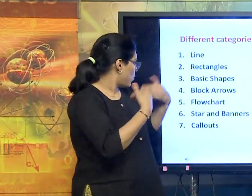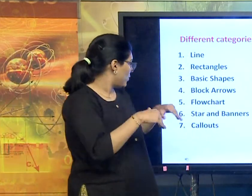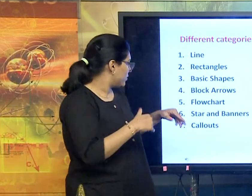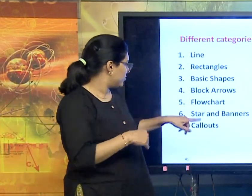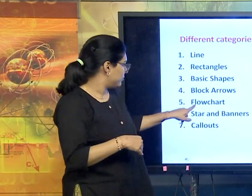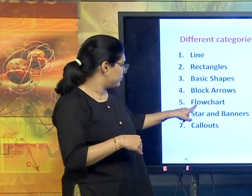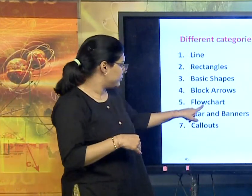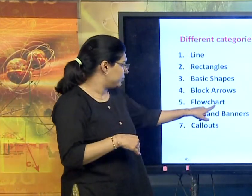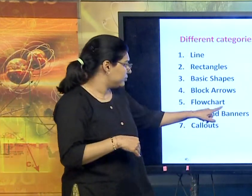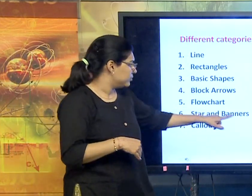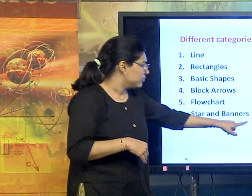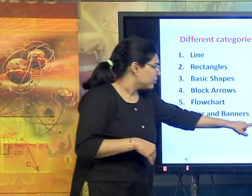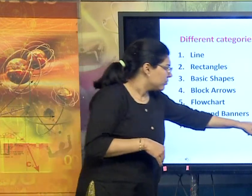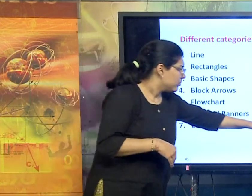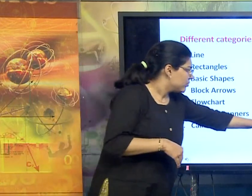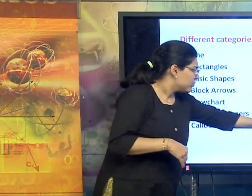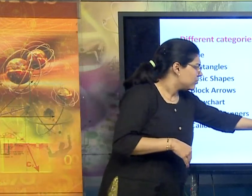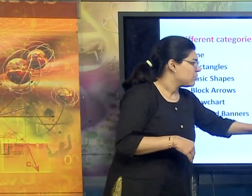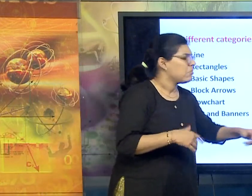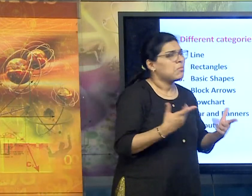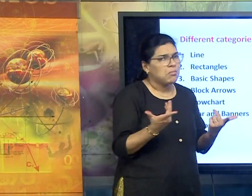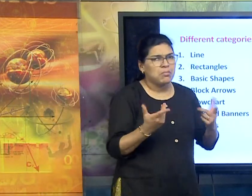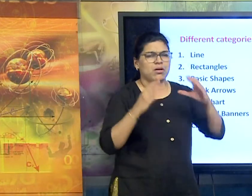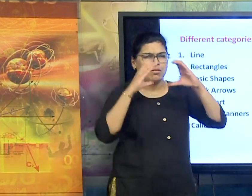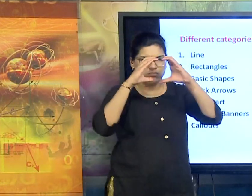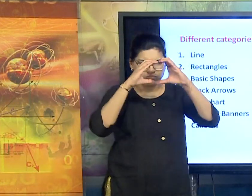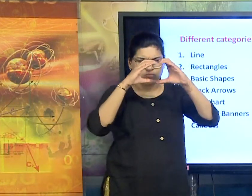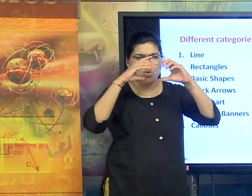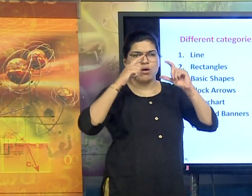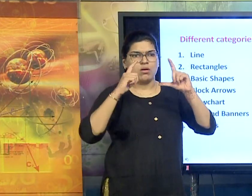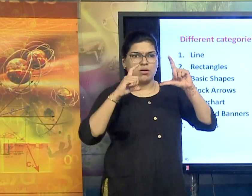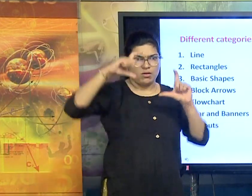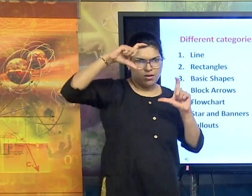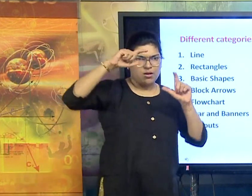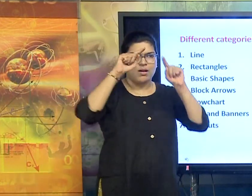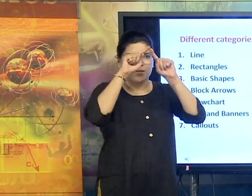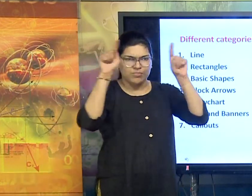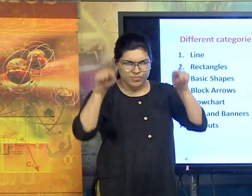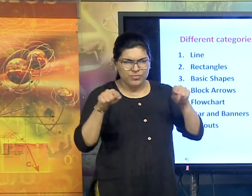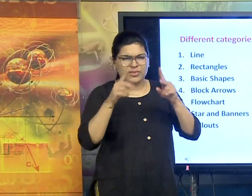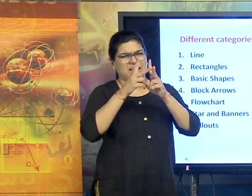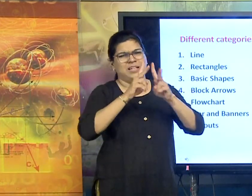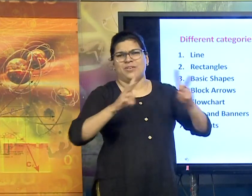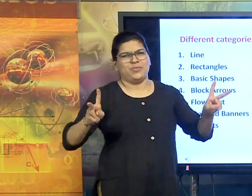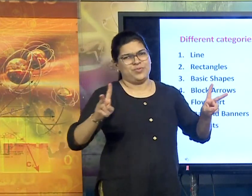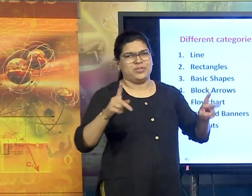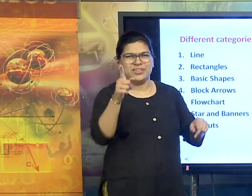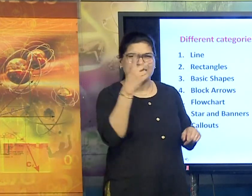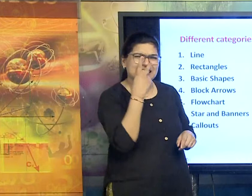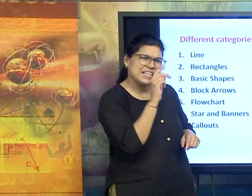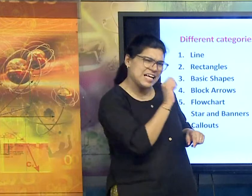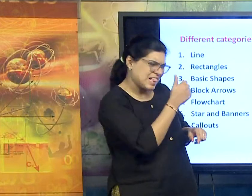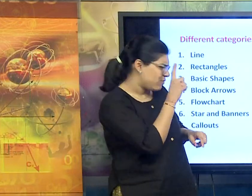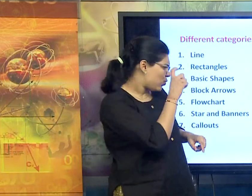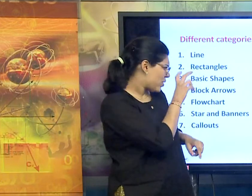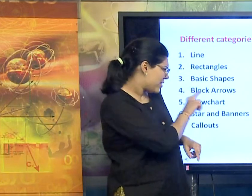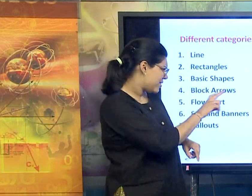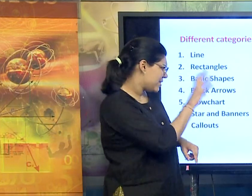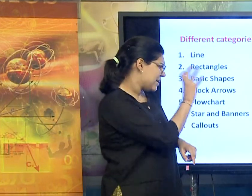the directions. And then fifth is the flow chart. In flow chart also we use different shapes. So all